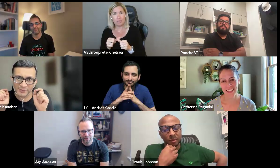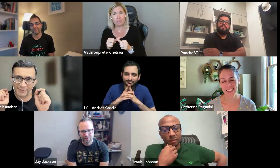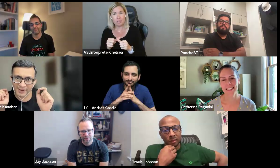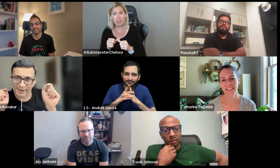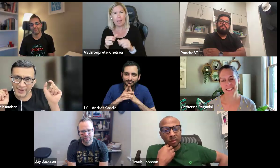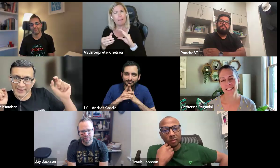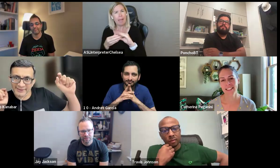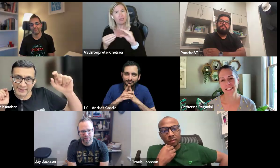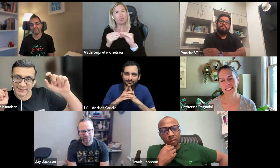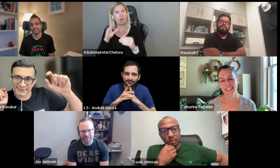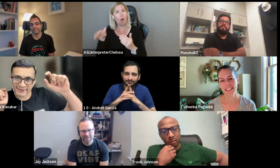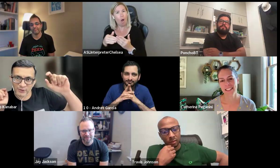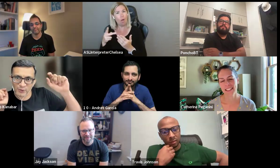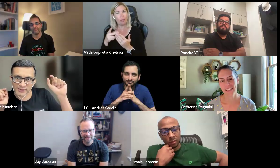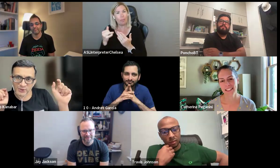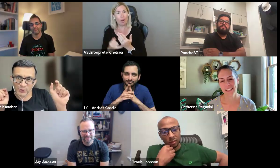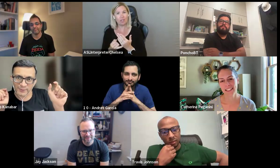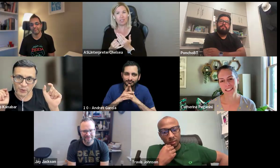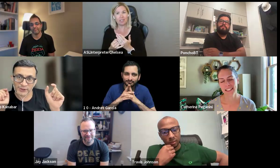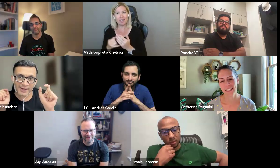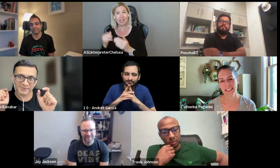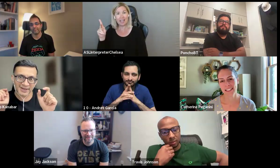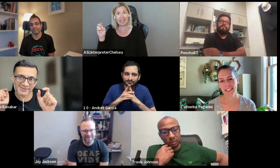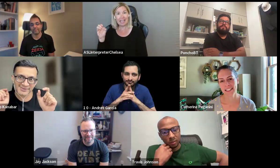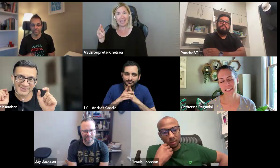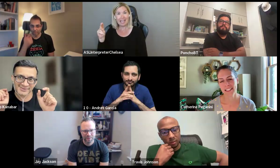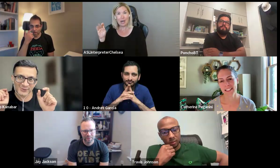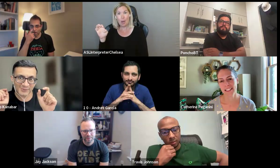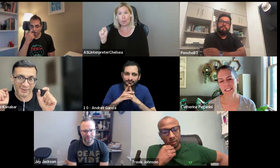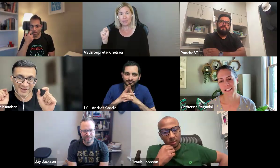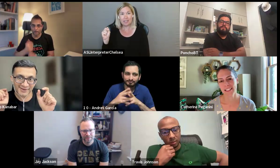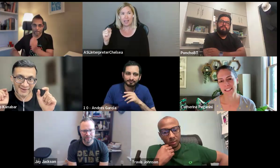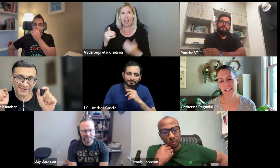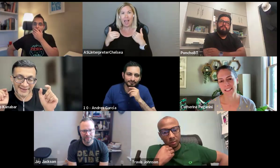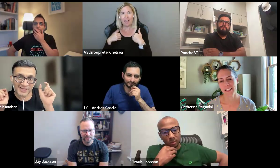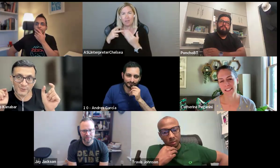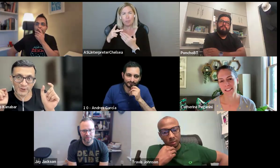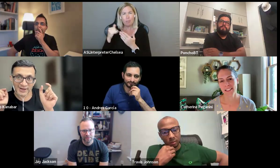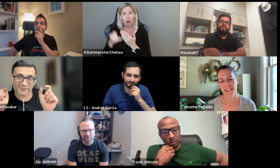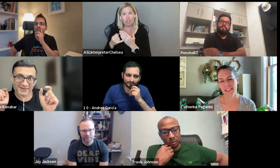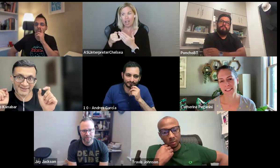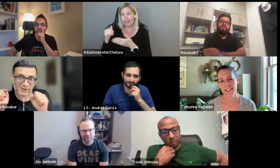remember in the keynote they show the project Amdes. You remember? Each project I'm there, they